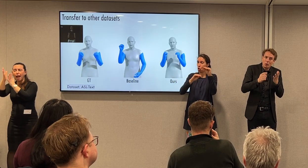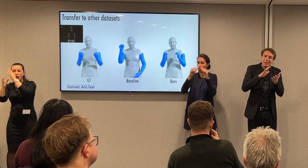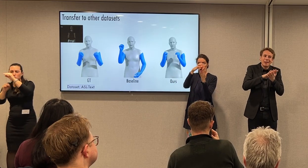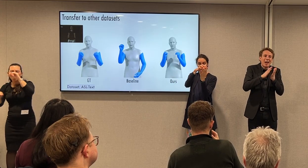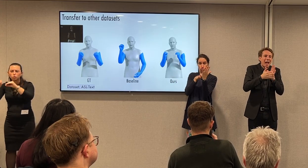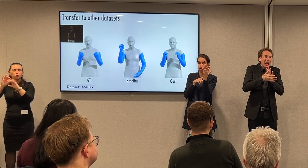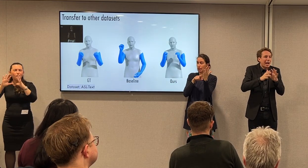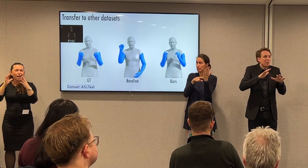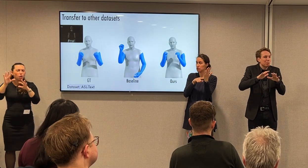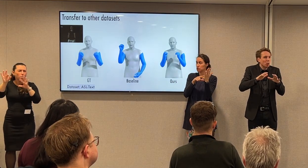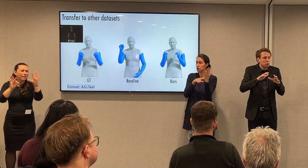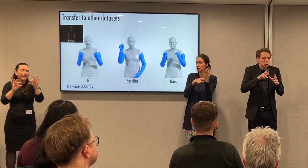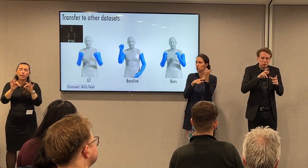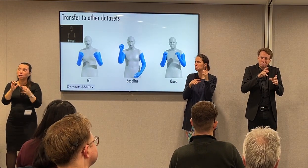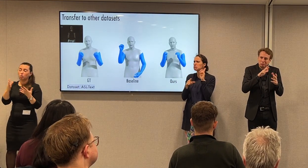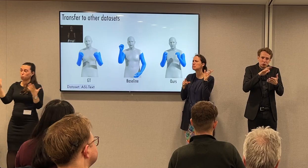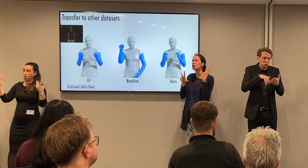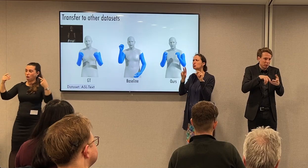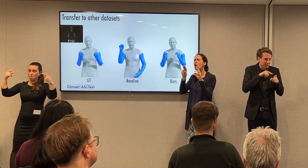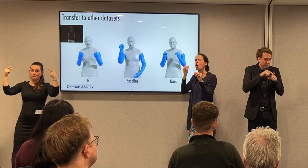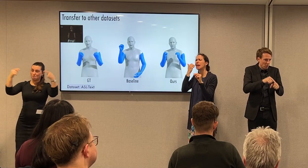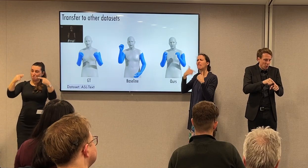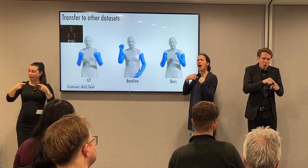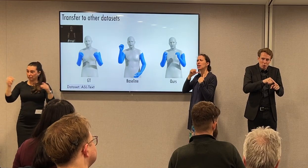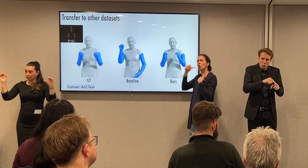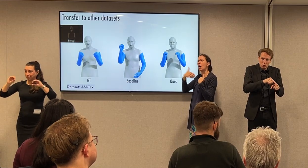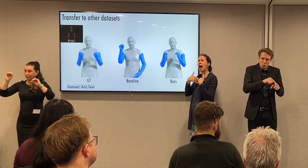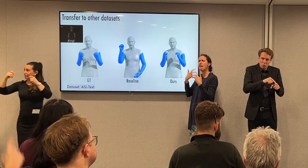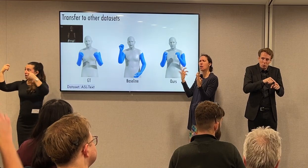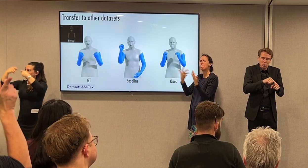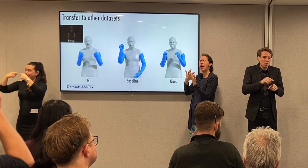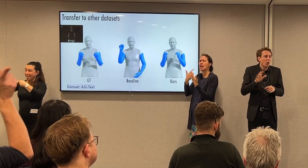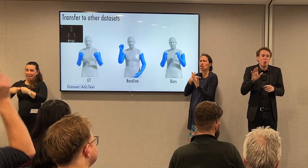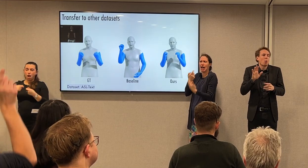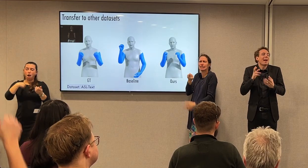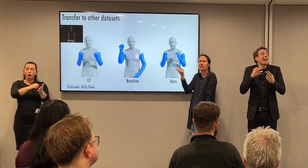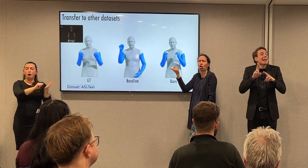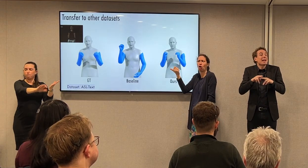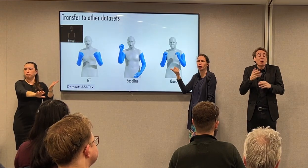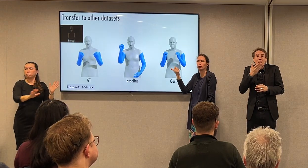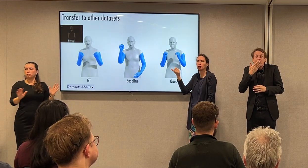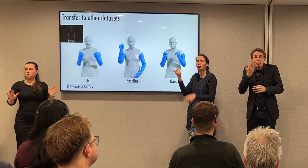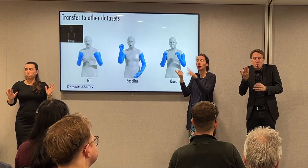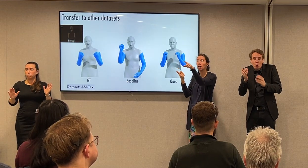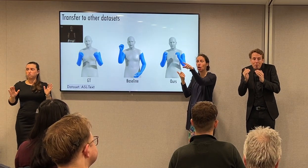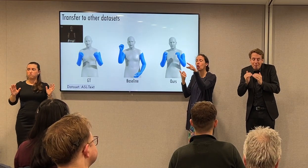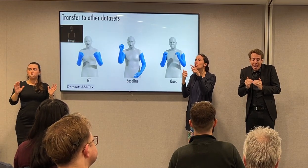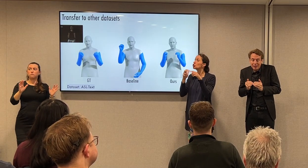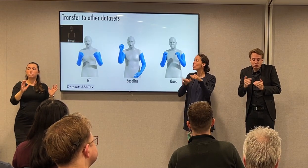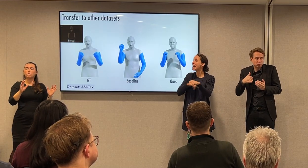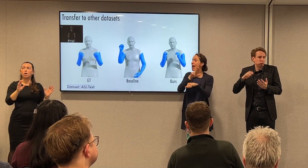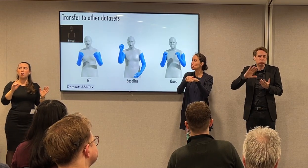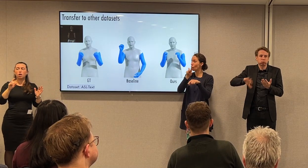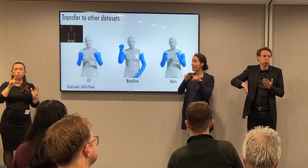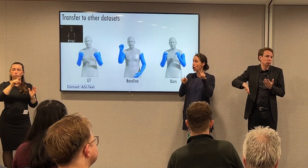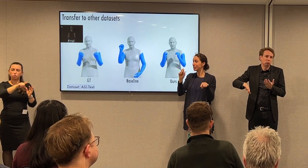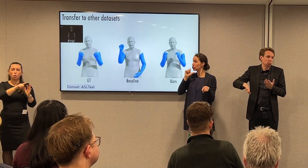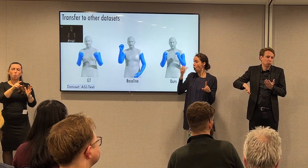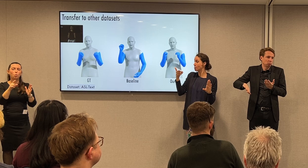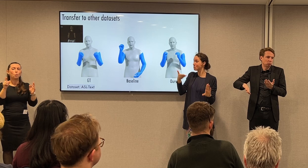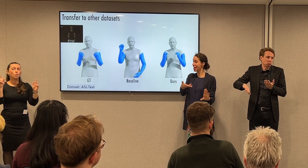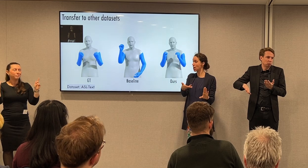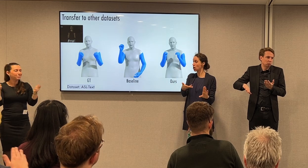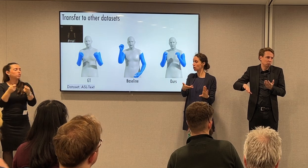truth? No, if I don't have a match at all, I discard the sample. So those like natural variants they're curated out of the data set